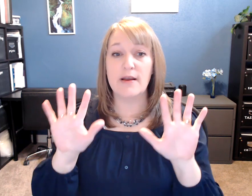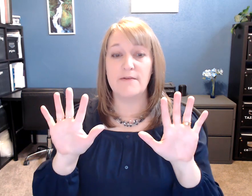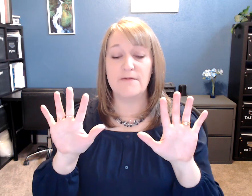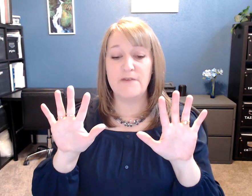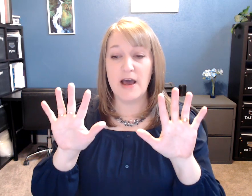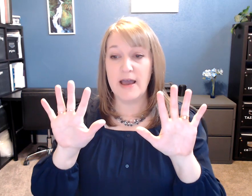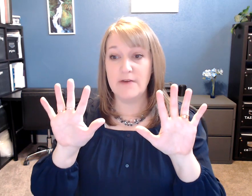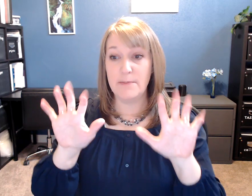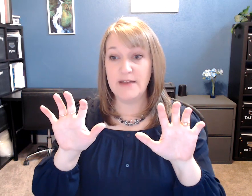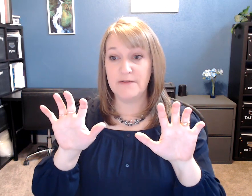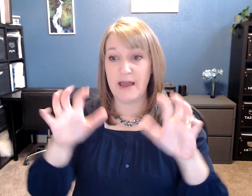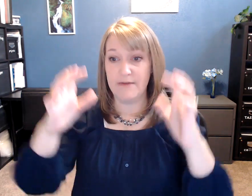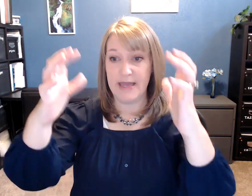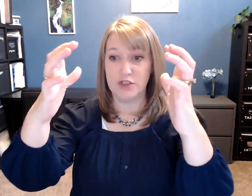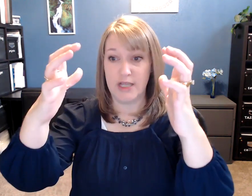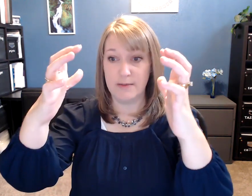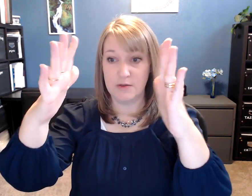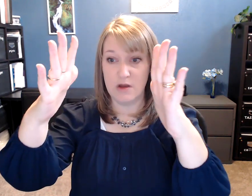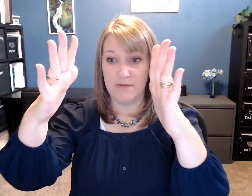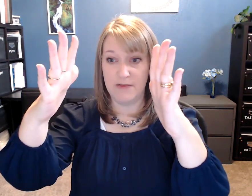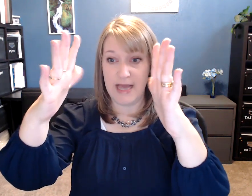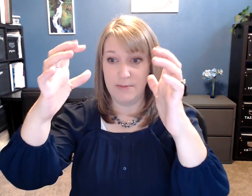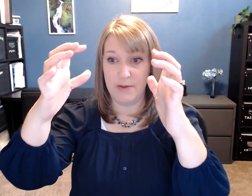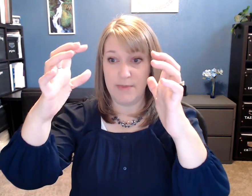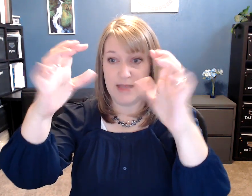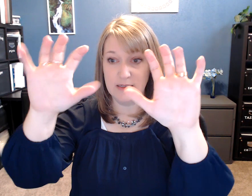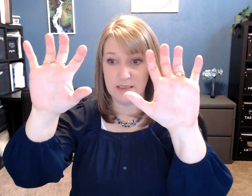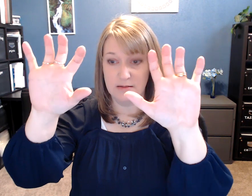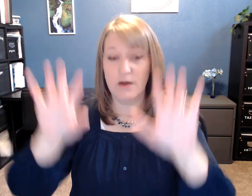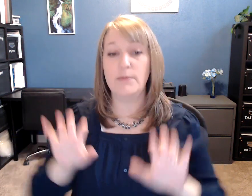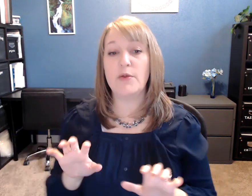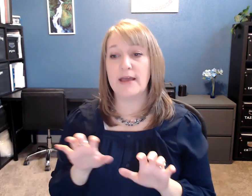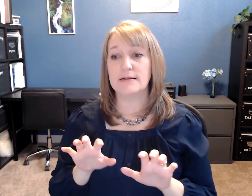a bent 5 hand shape, so not flat, but bent on both hands.